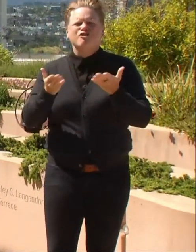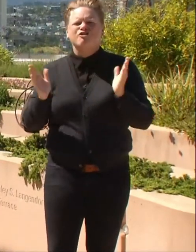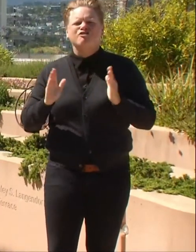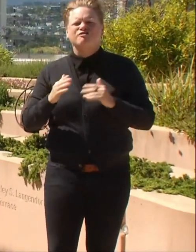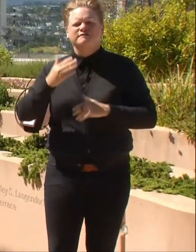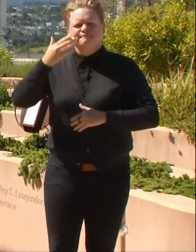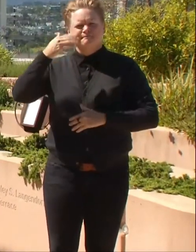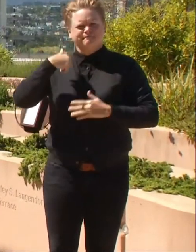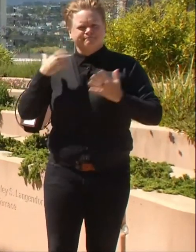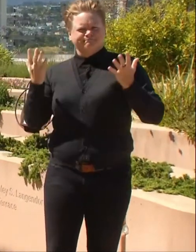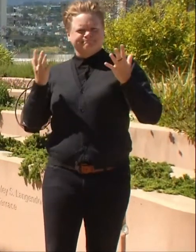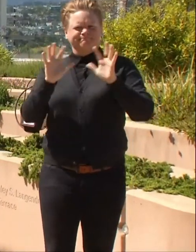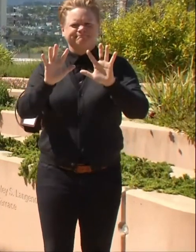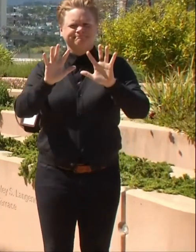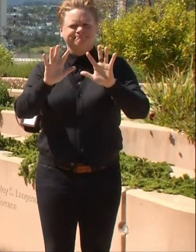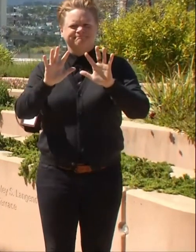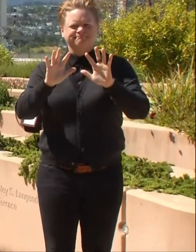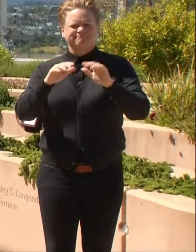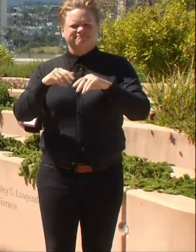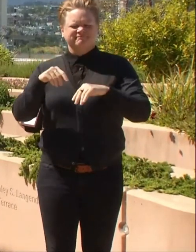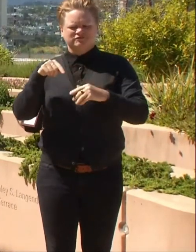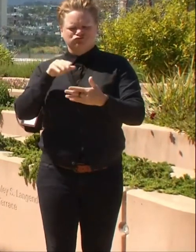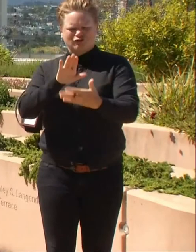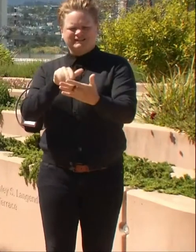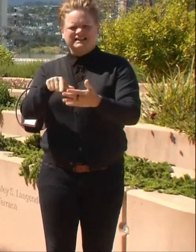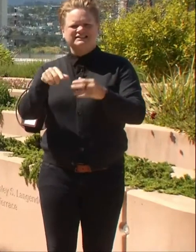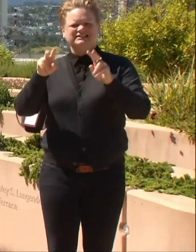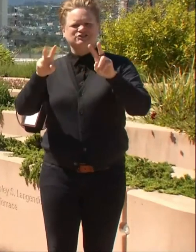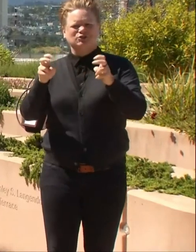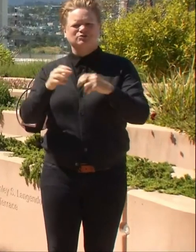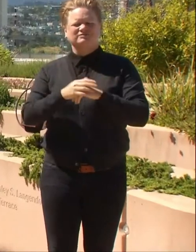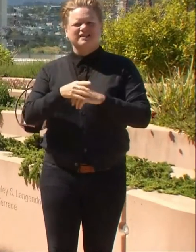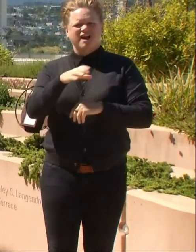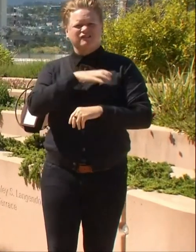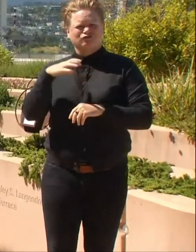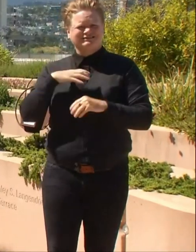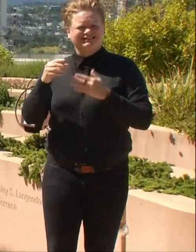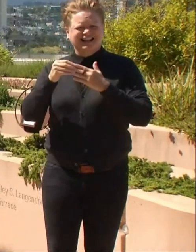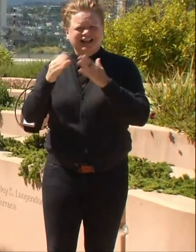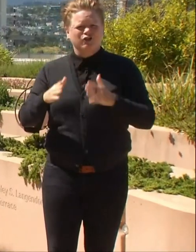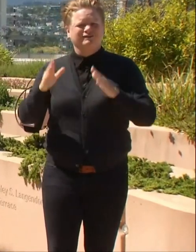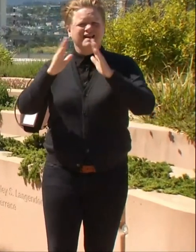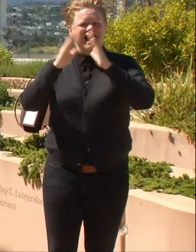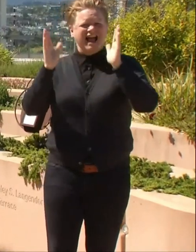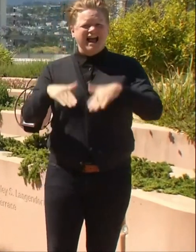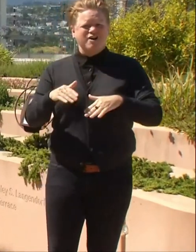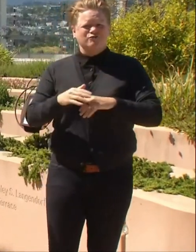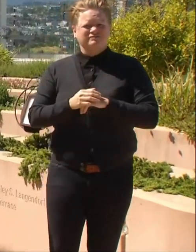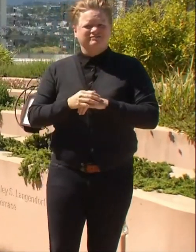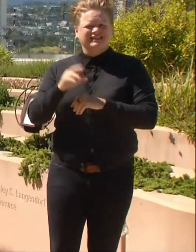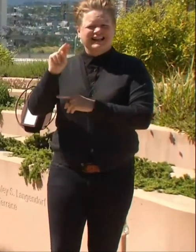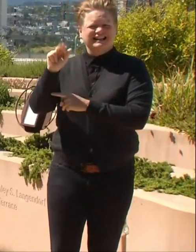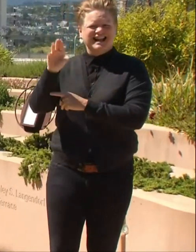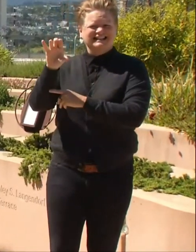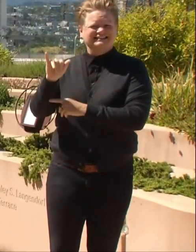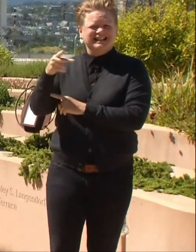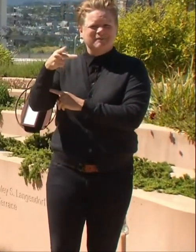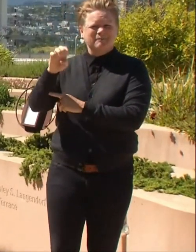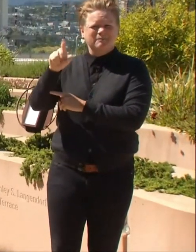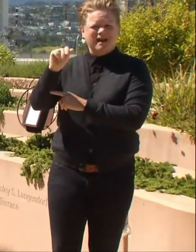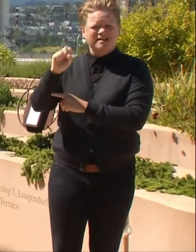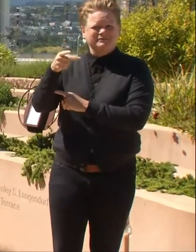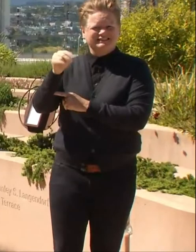with our congressional leader, House Speaker Nancy Pelosi. My name is Maddie Scott, and I'm the mother of George C.